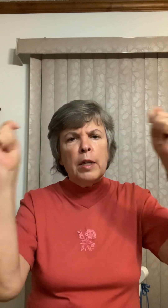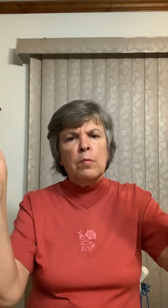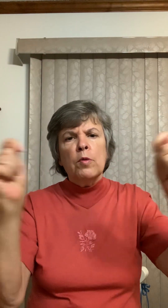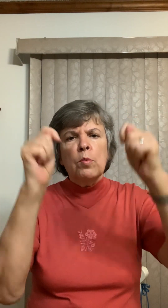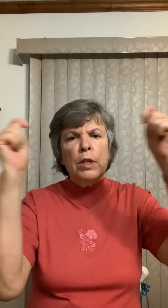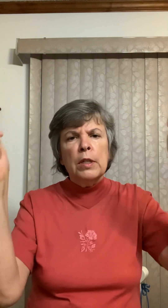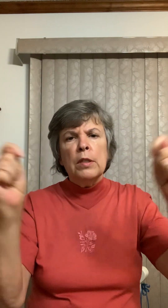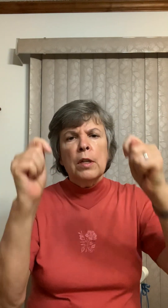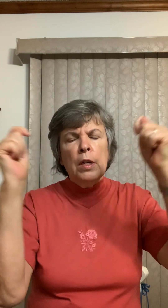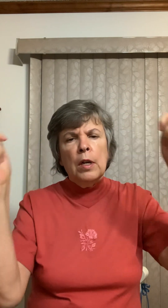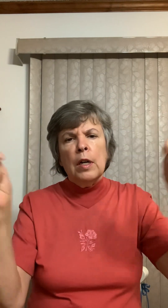or win.